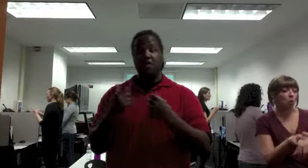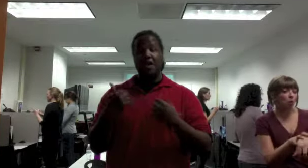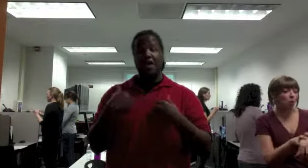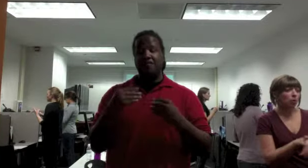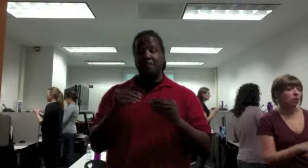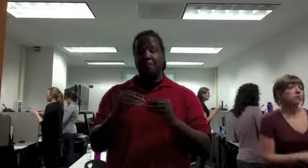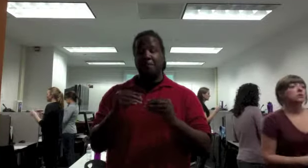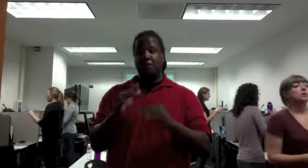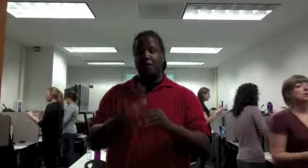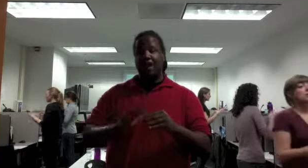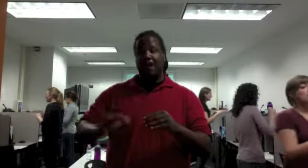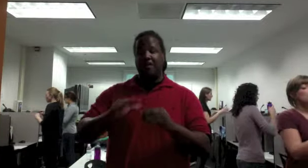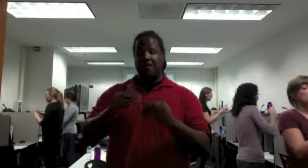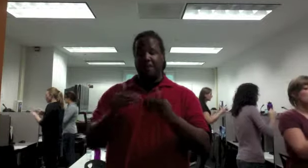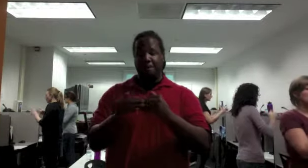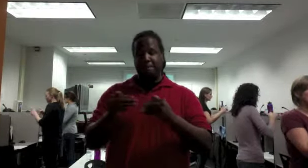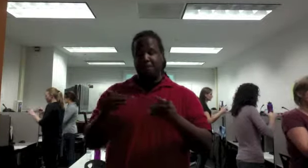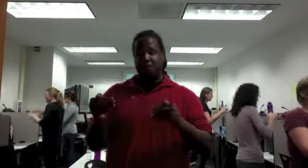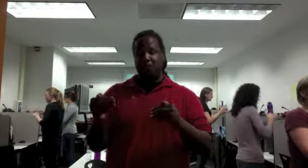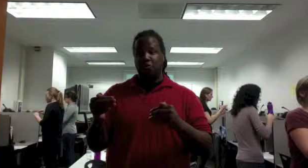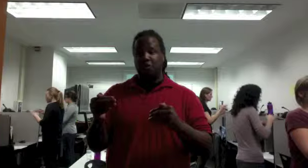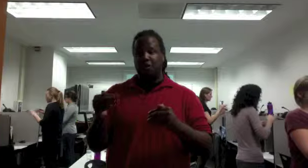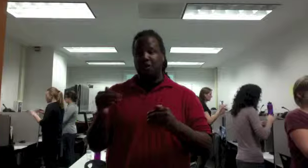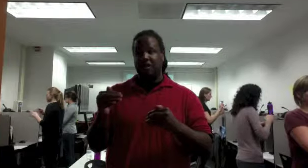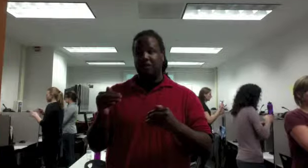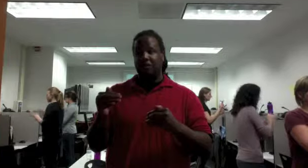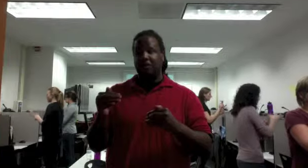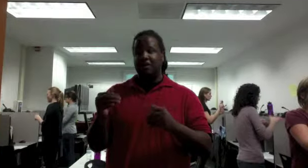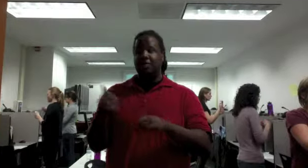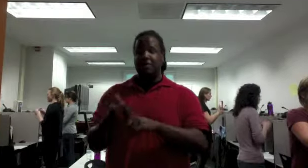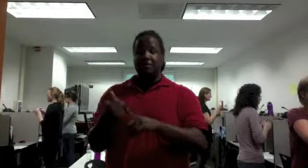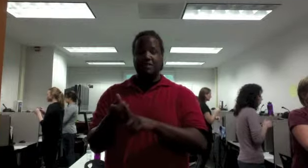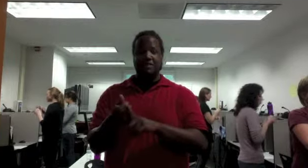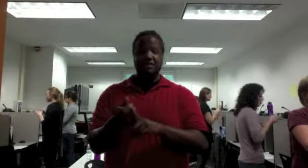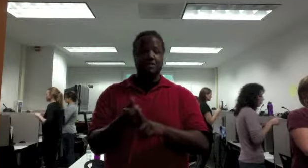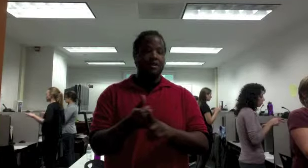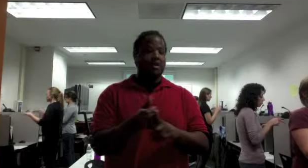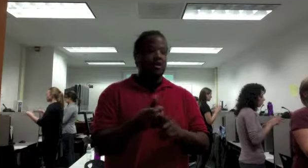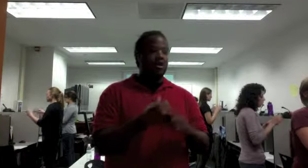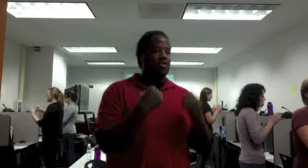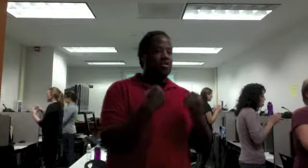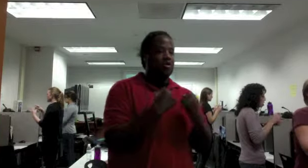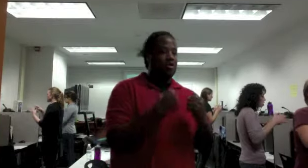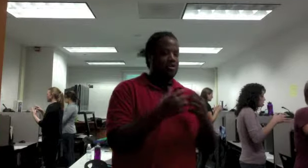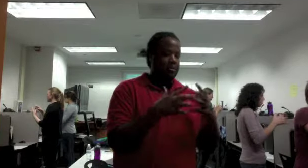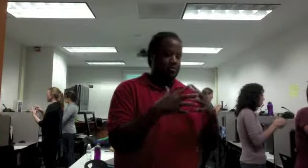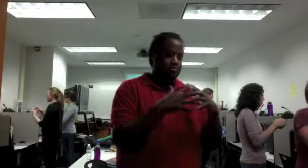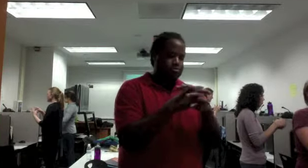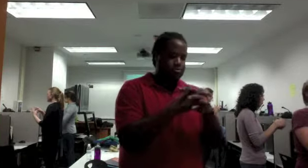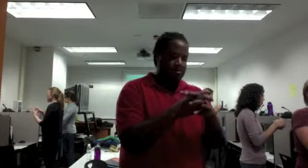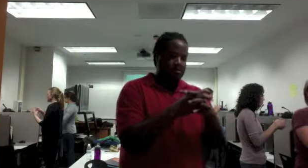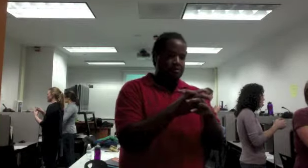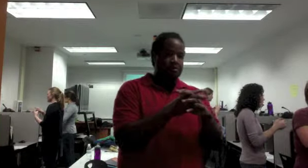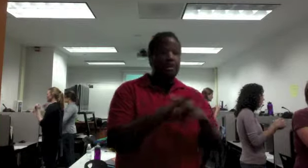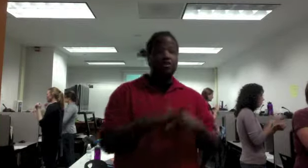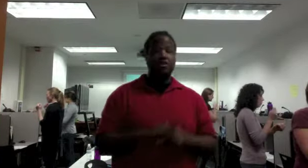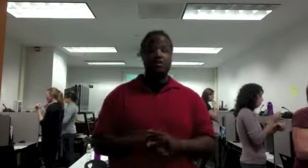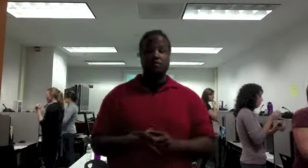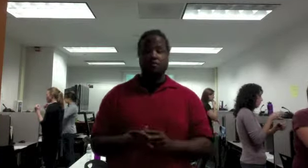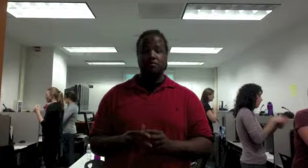ones moving quickly have more space between the molecules. The cold ones are usually kind of bunched up.